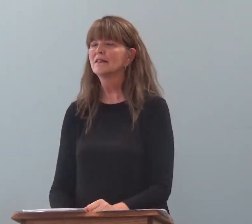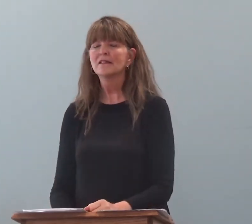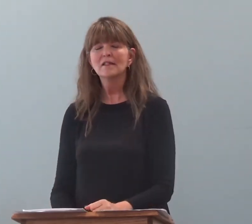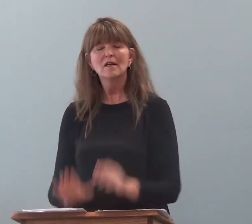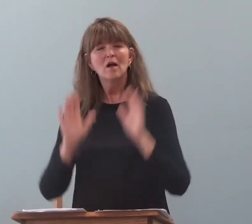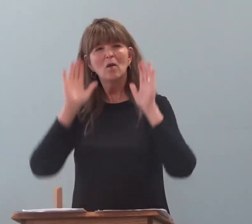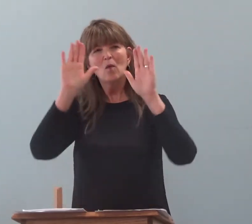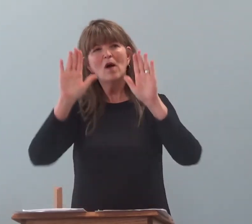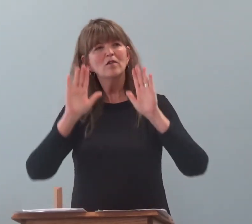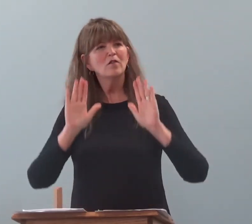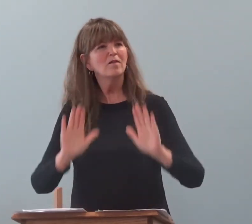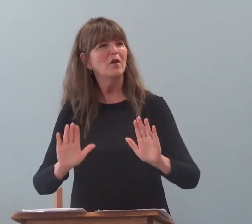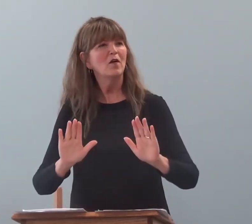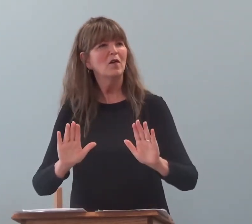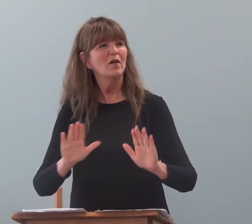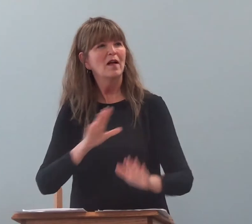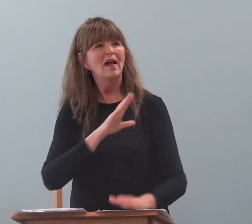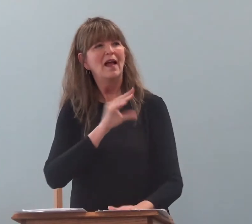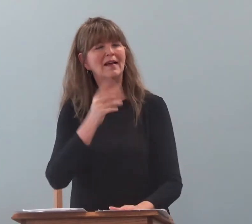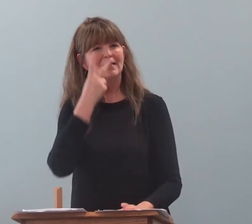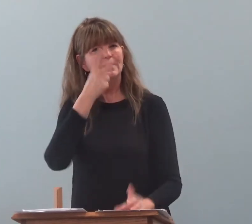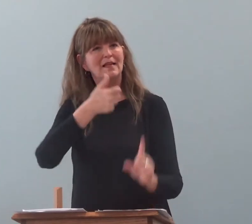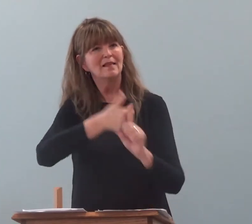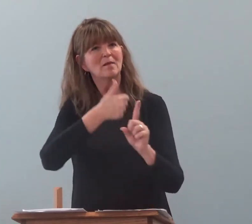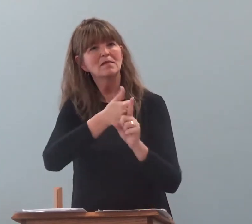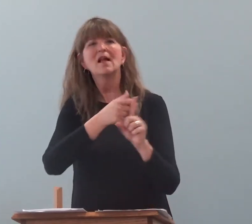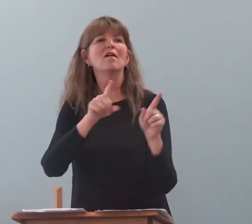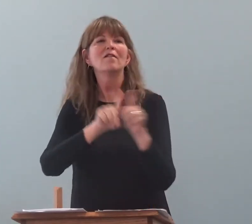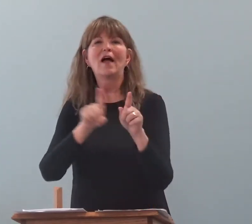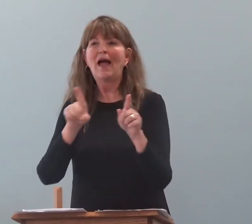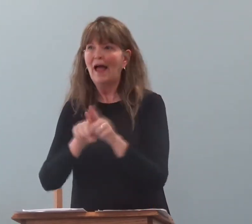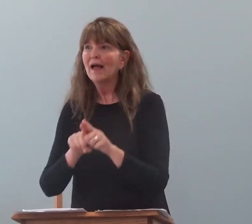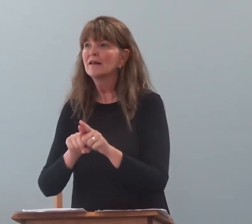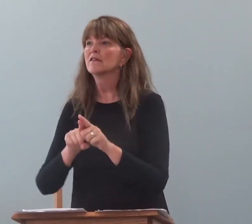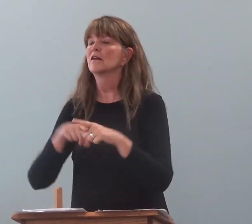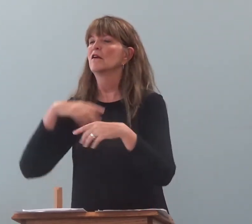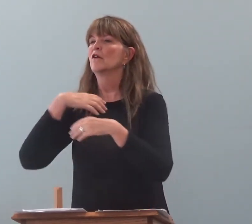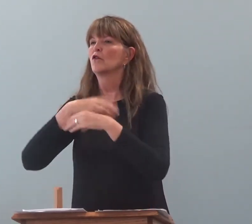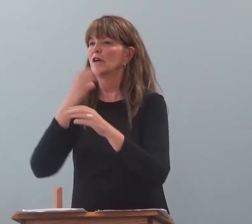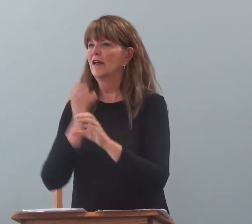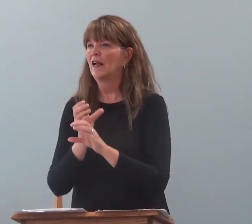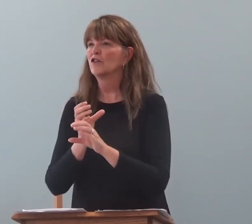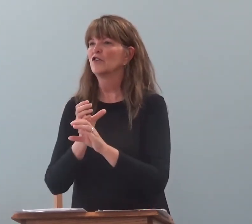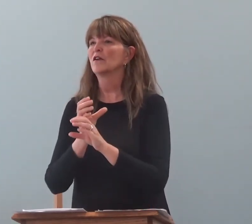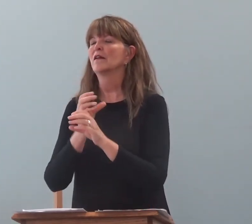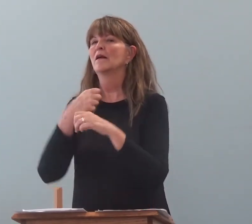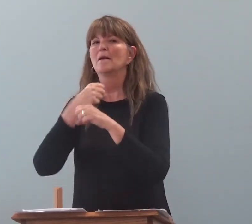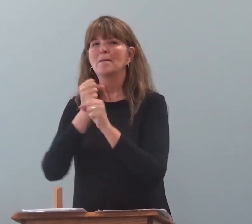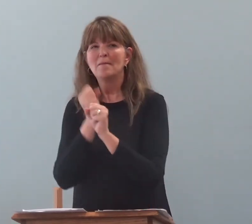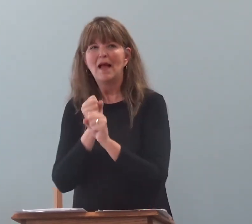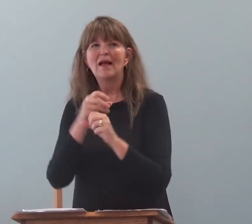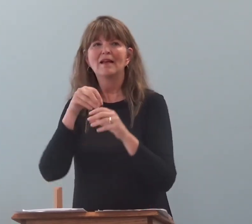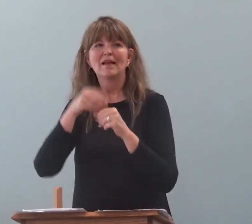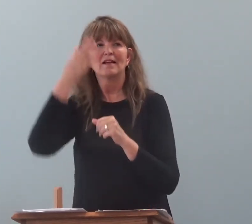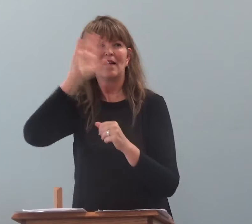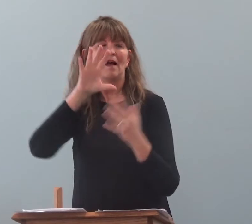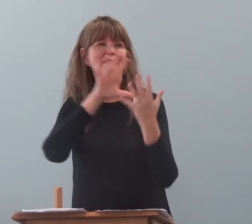life as a wonderful gift, and they see themselves